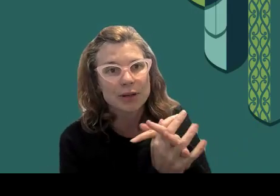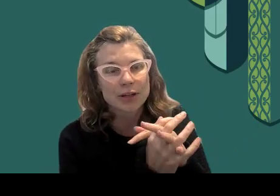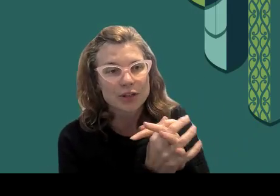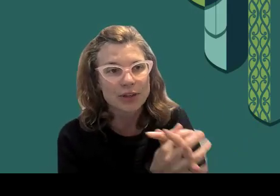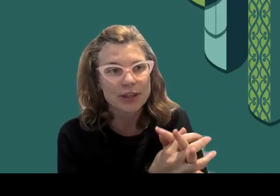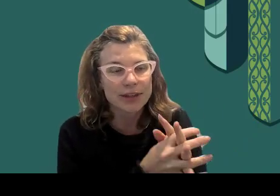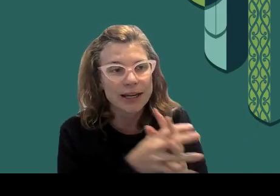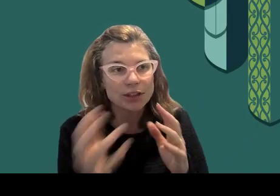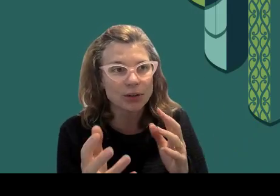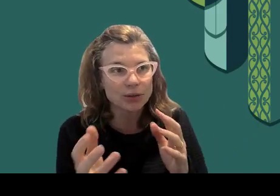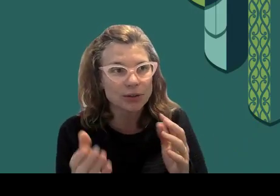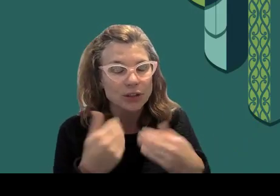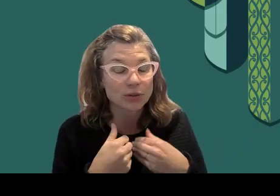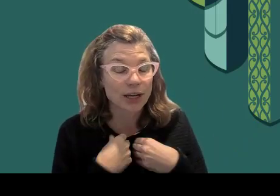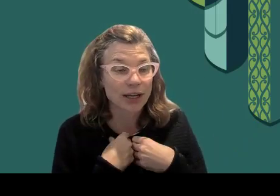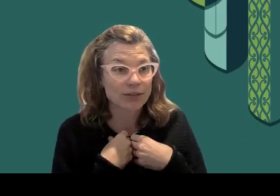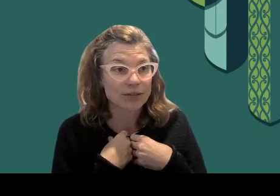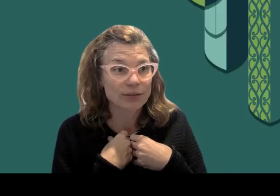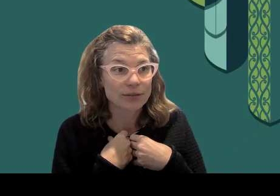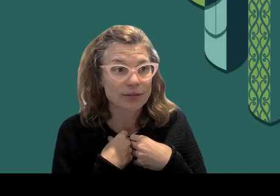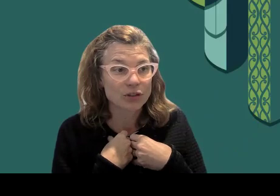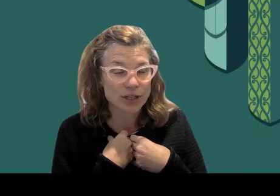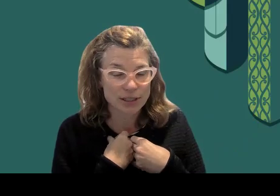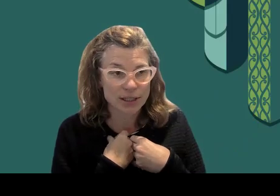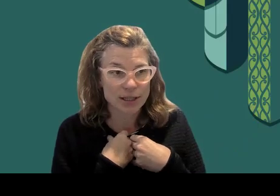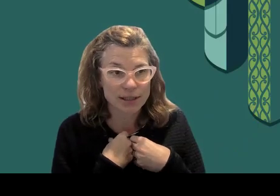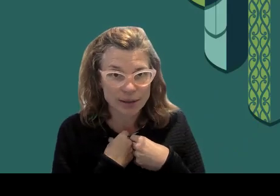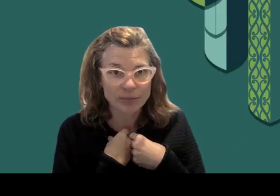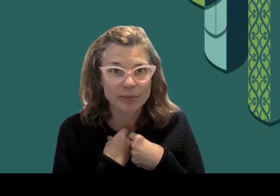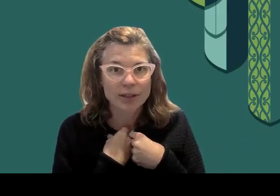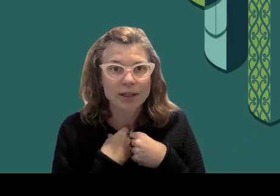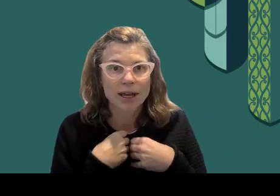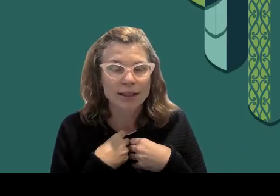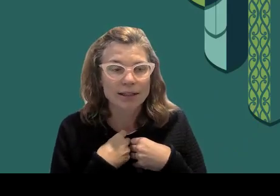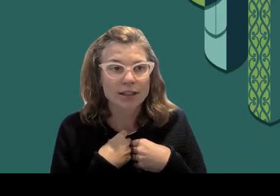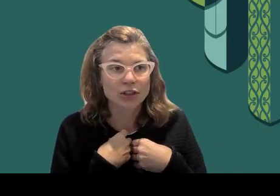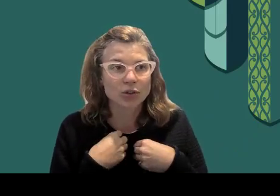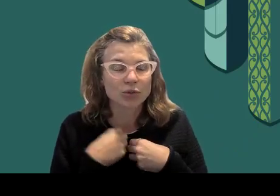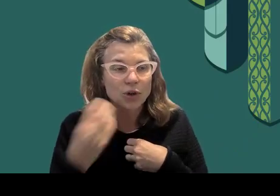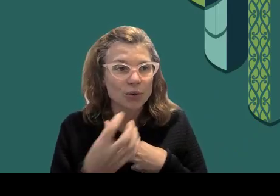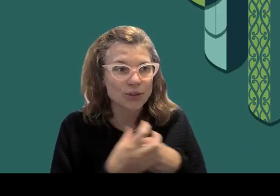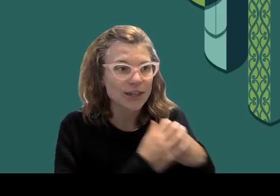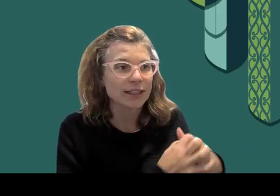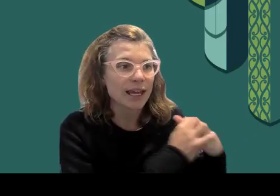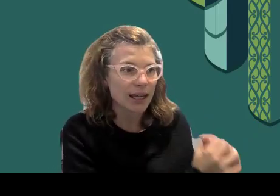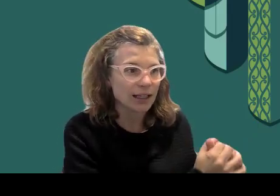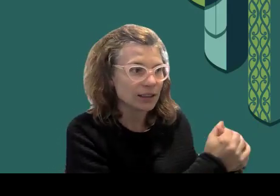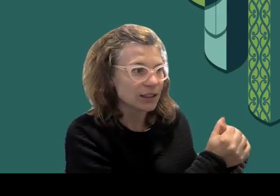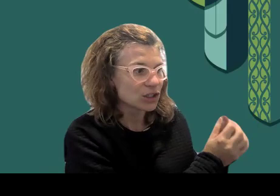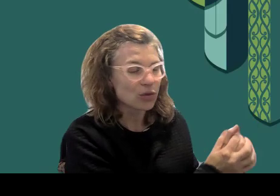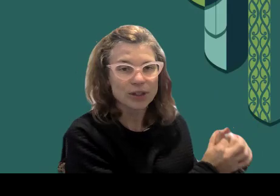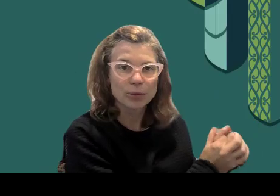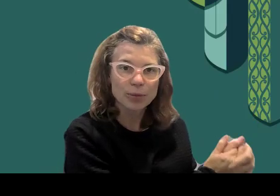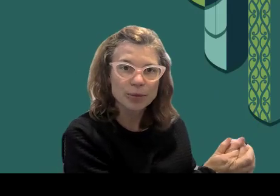relationship so that they know that you have trust in them and that you know that they